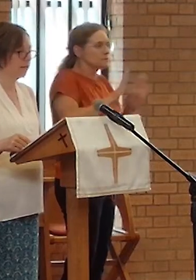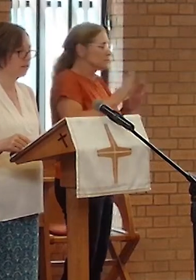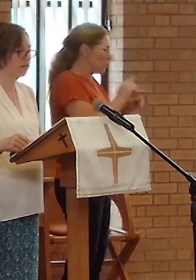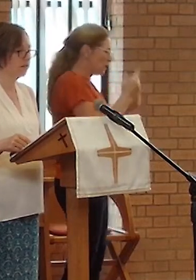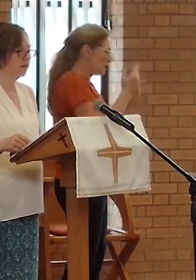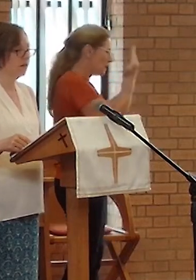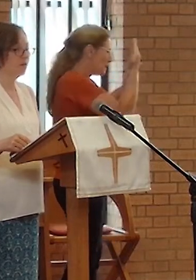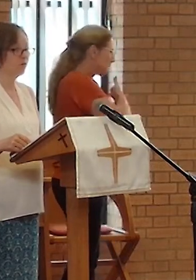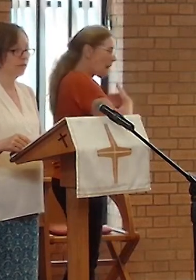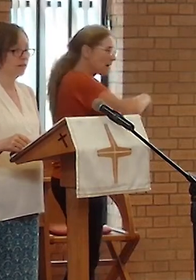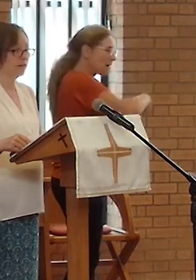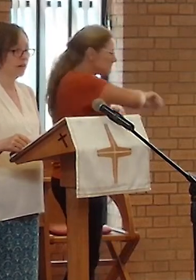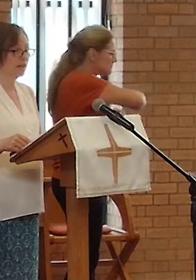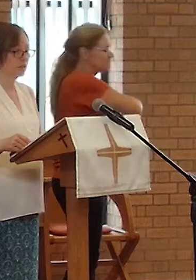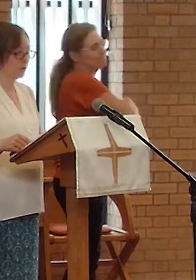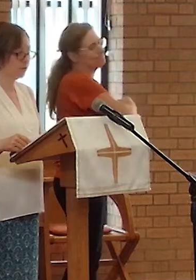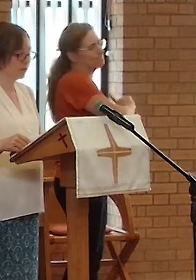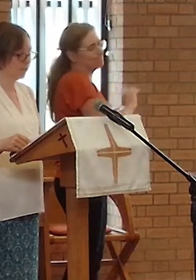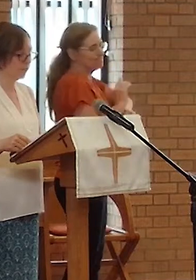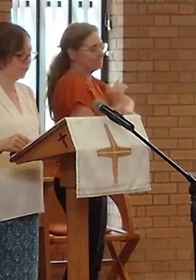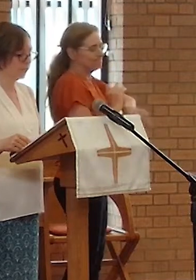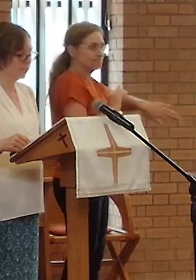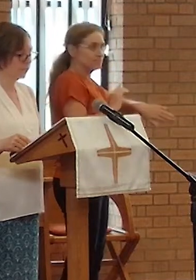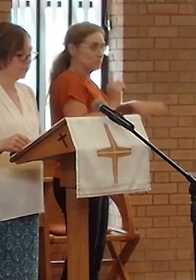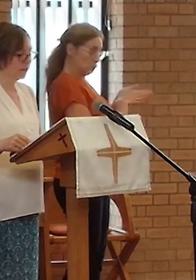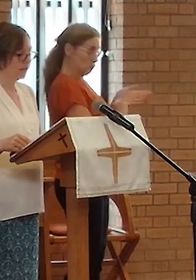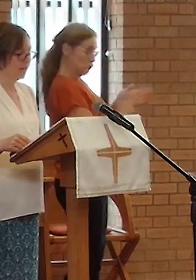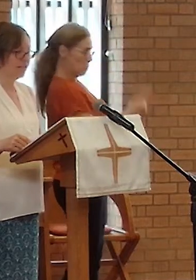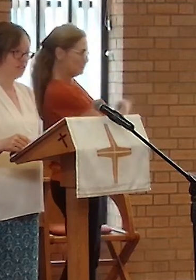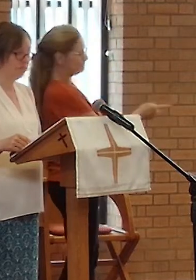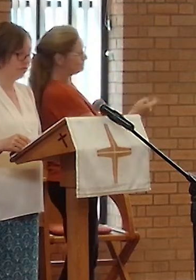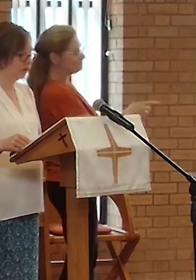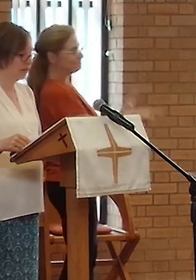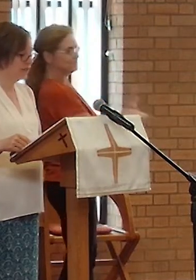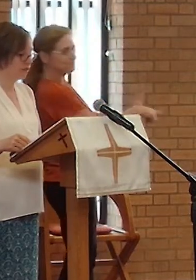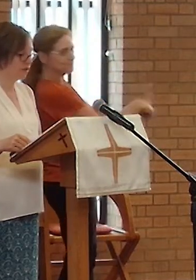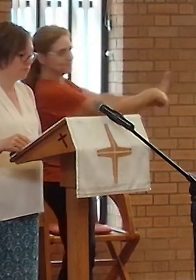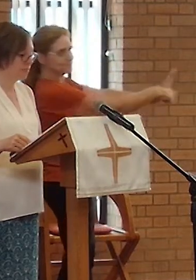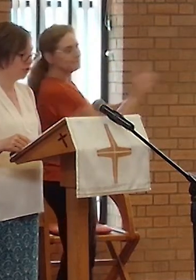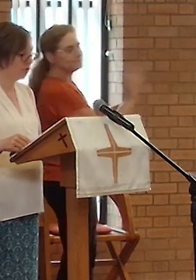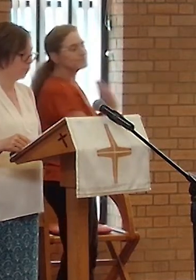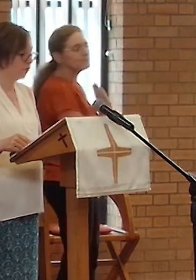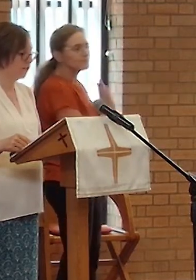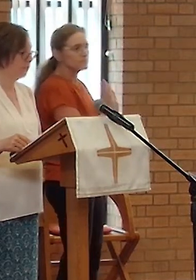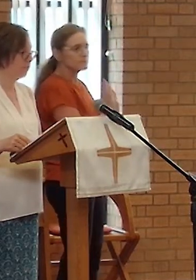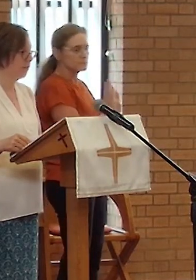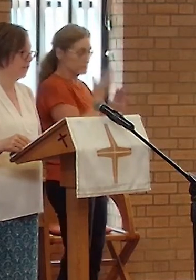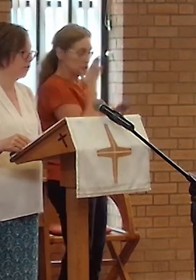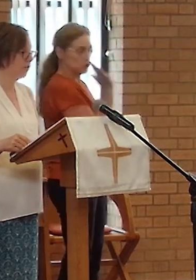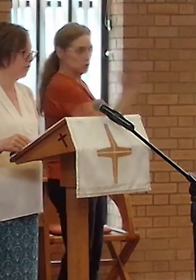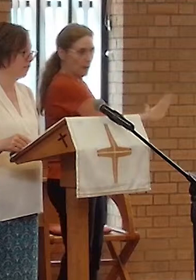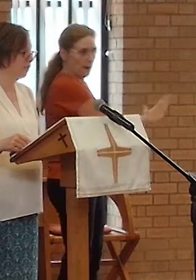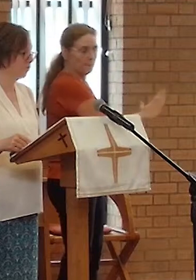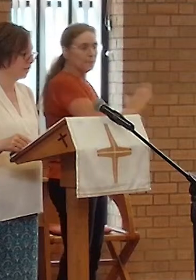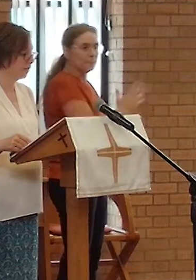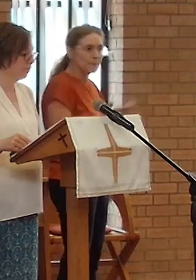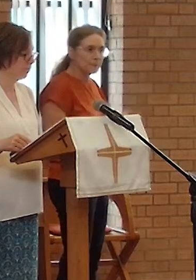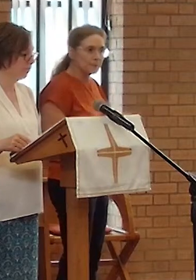darkness, but rather expose them. It is shameful even to mention what the disobedient do in